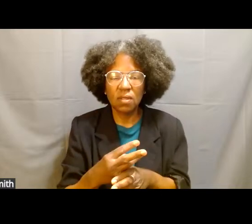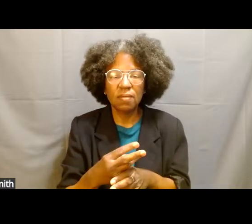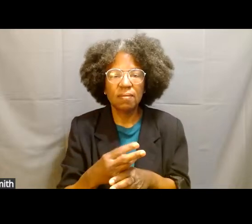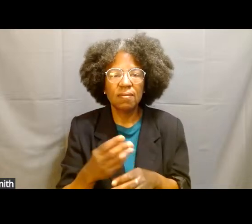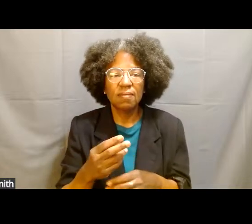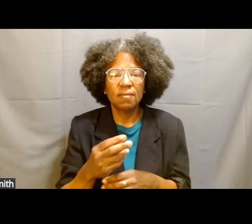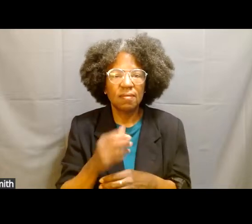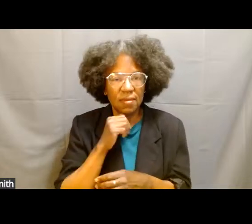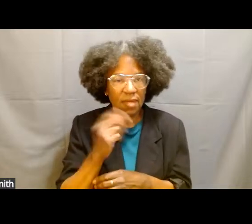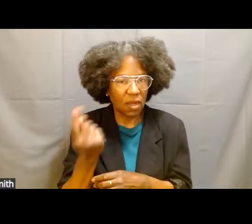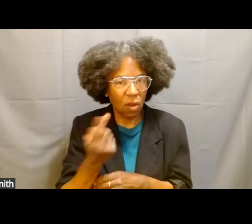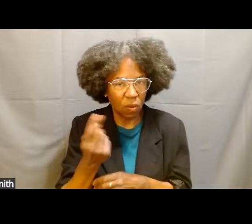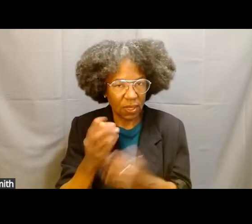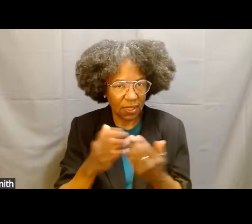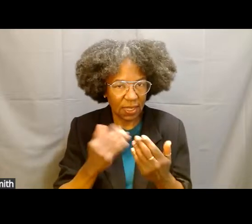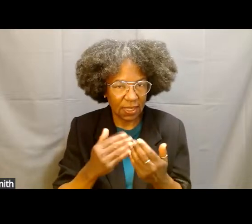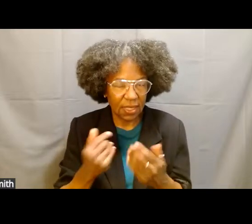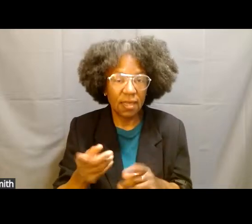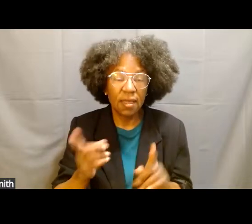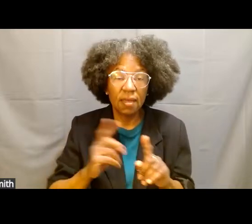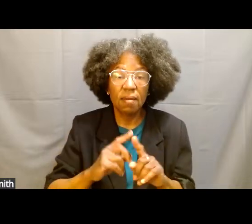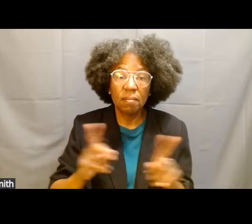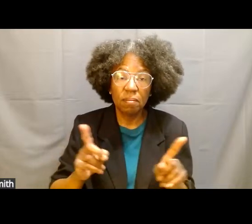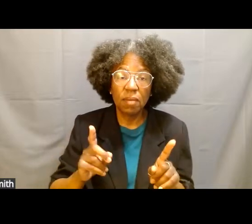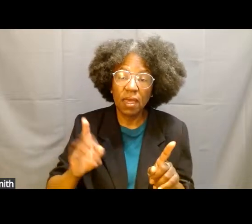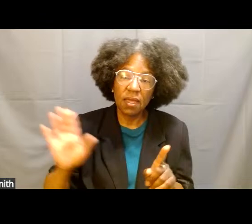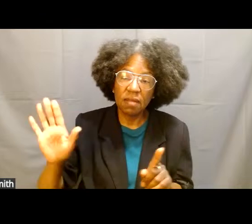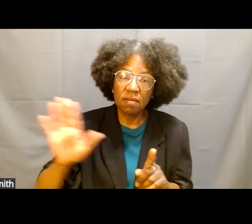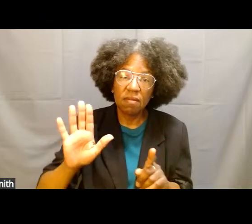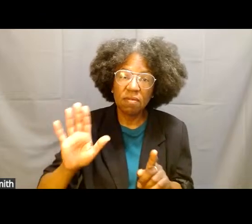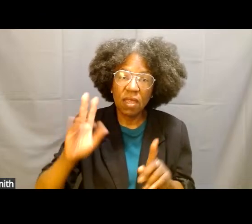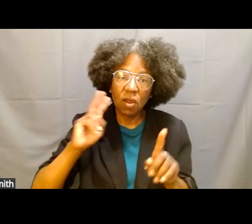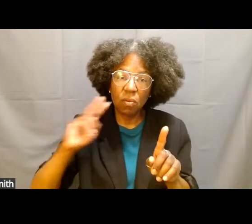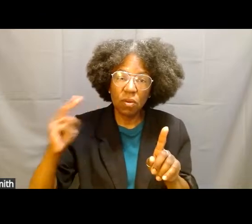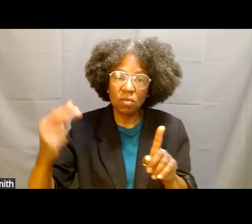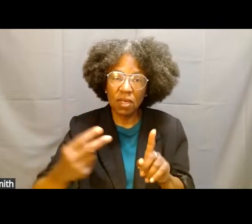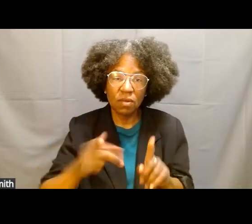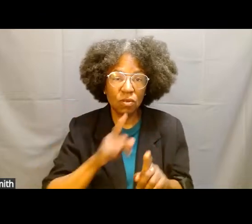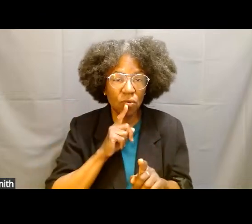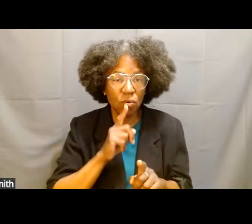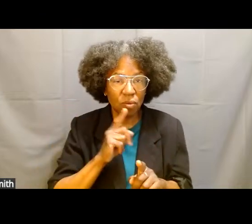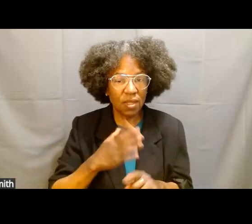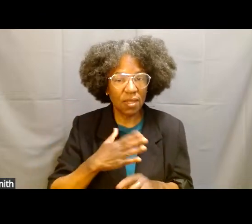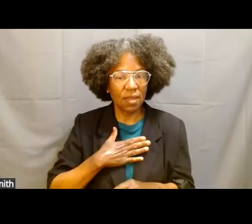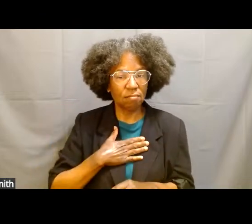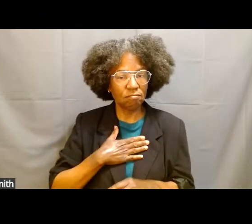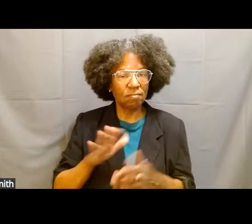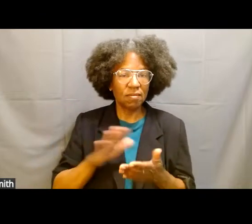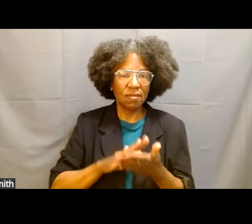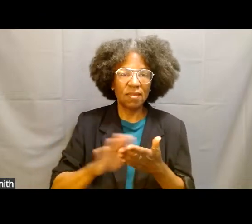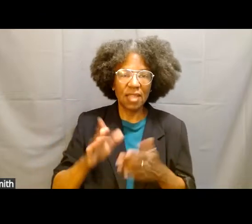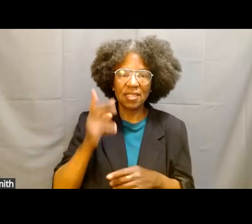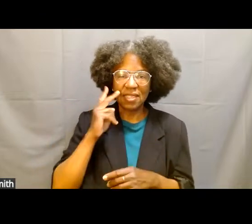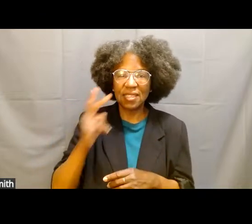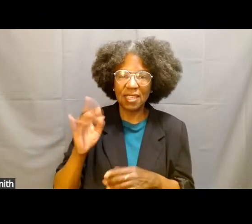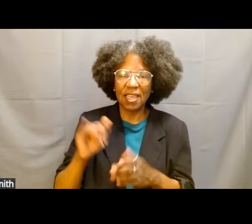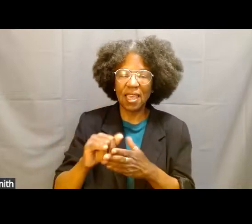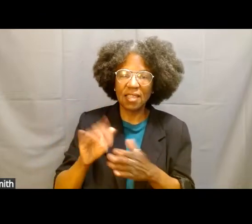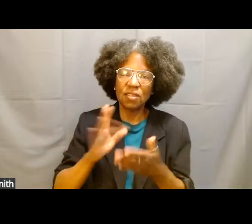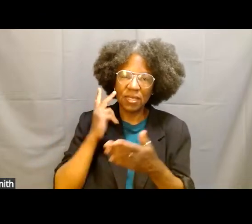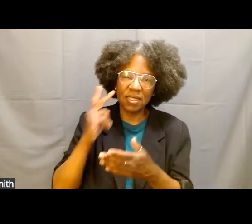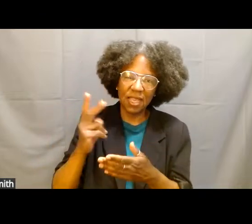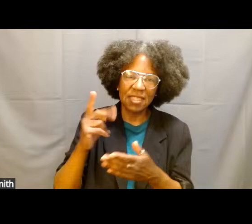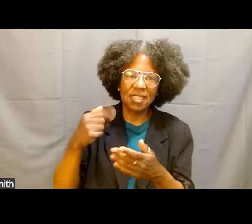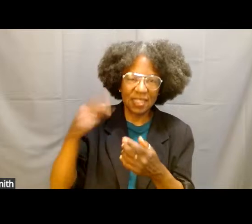easy, but their perspectives are really refreshing. So it's always nice to see them. I